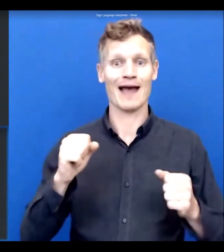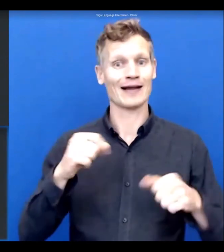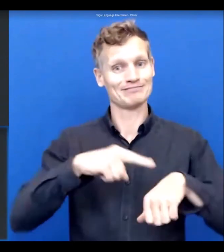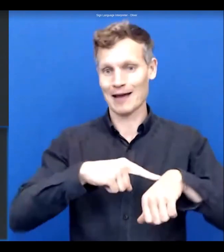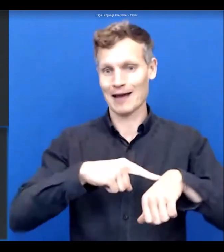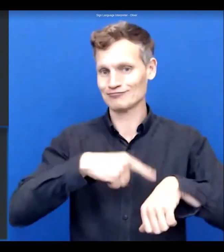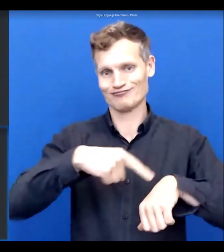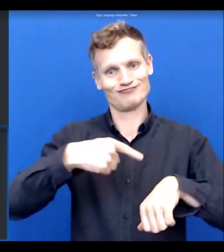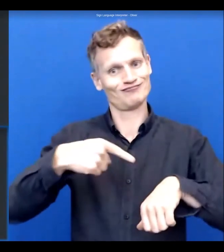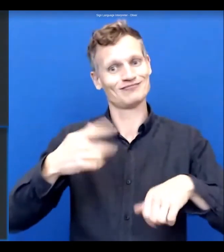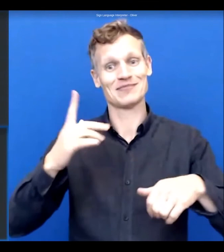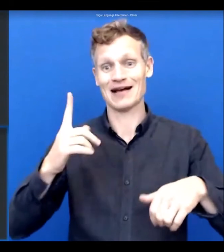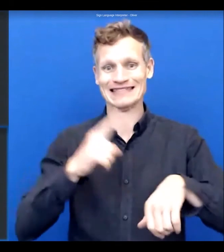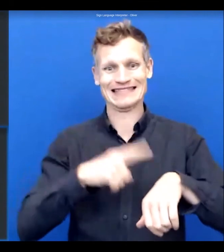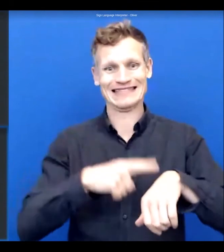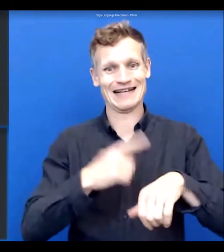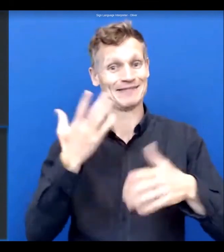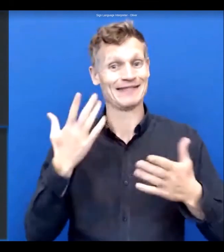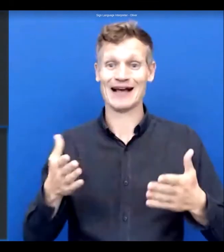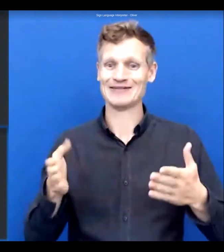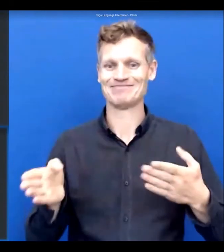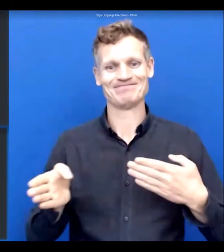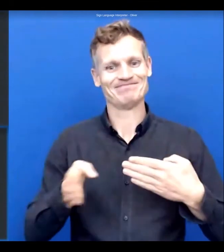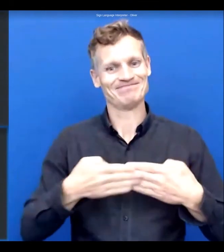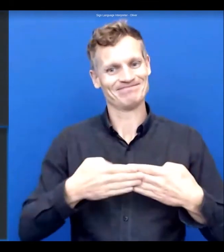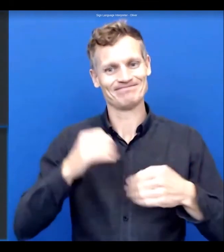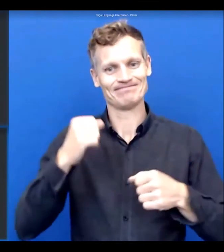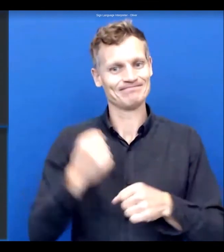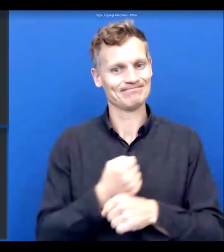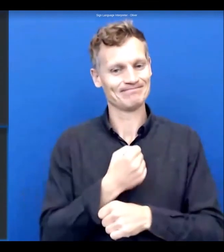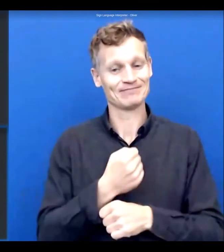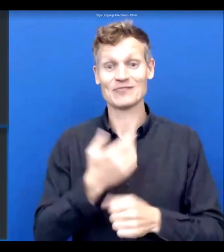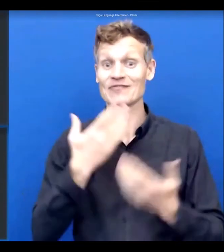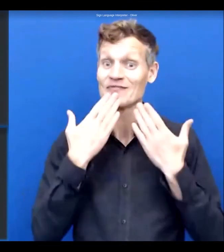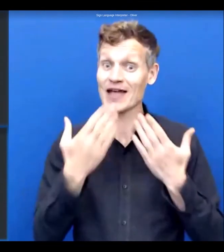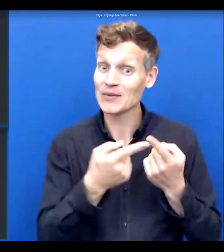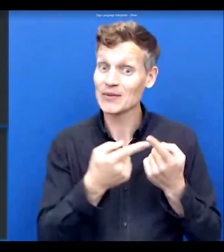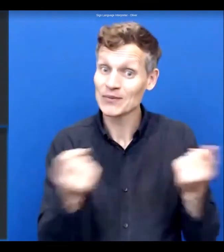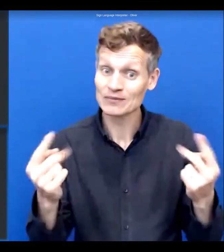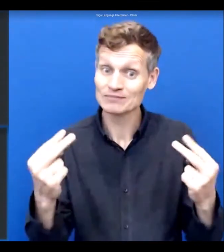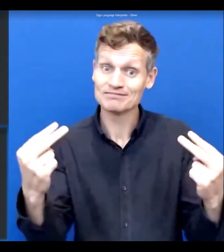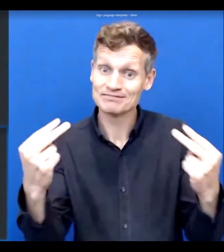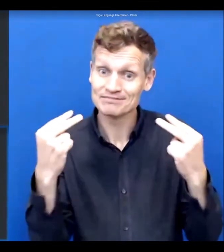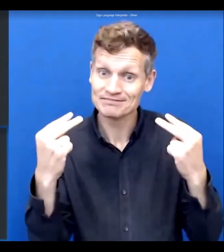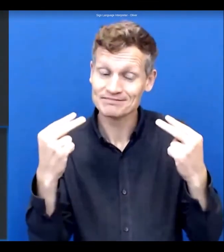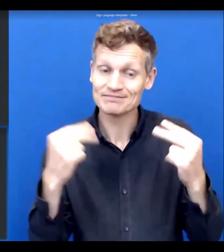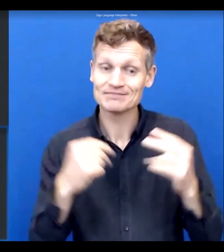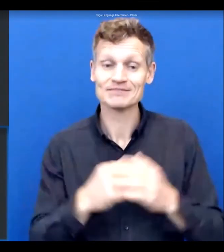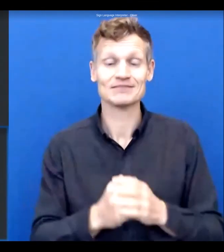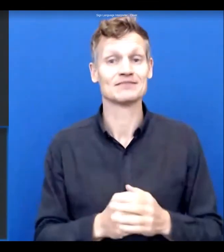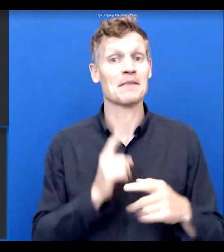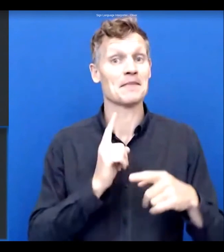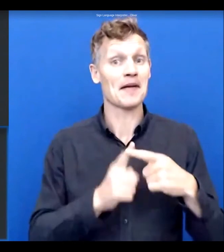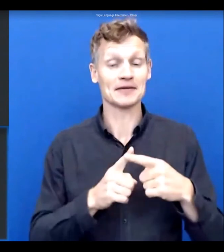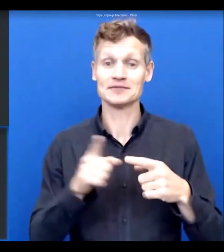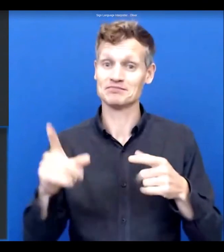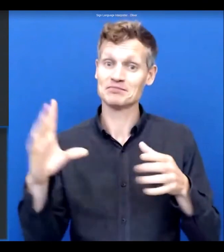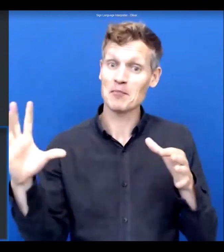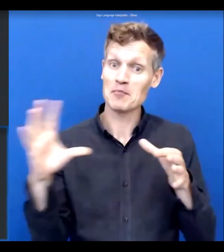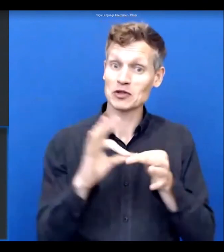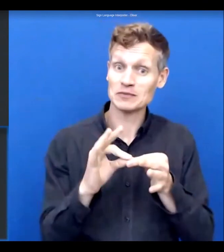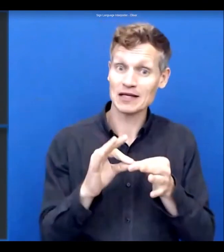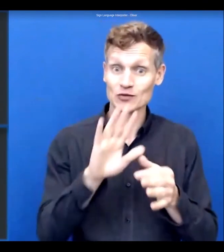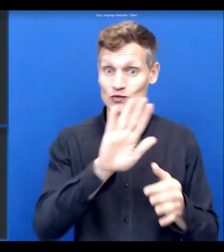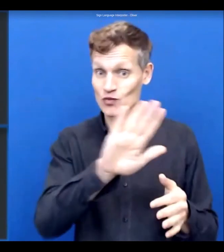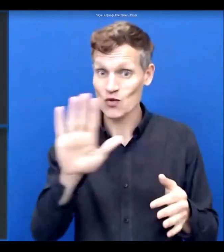time. Thanks to all the audience who listened to our session and participated with questions.